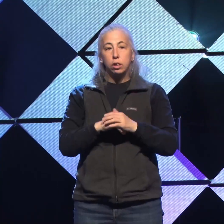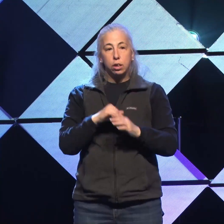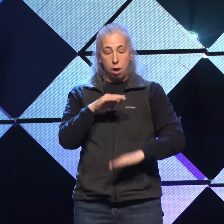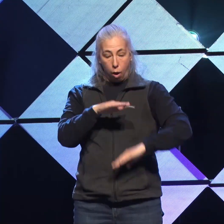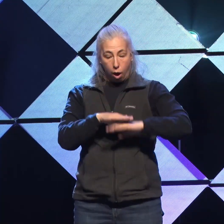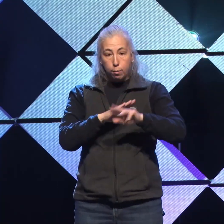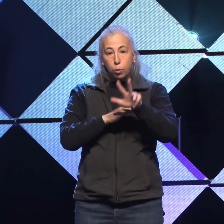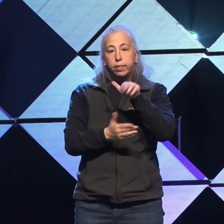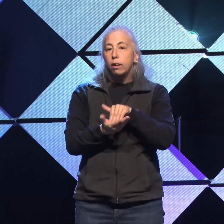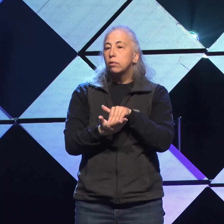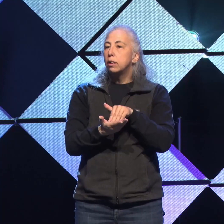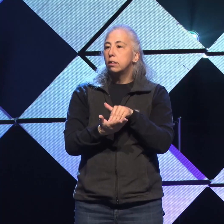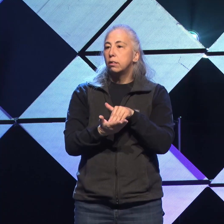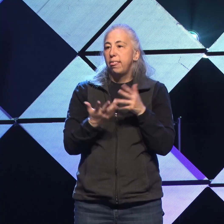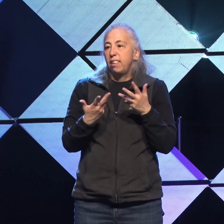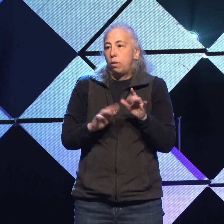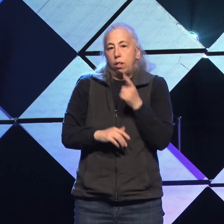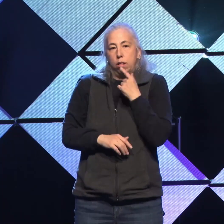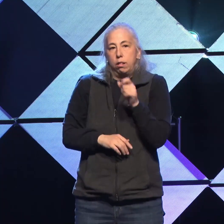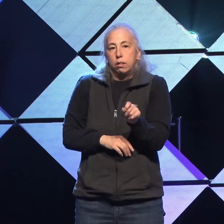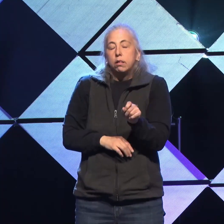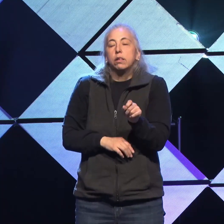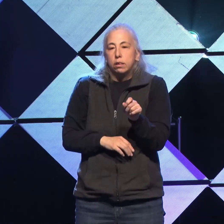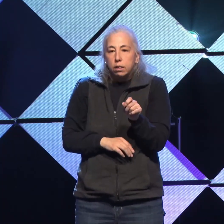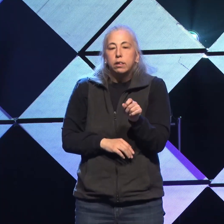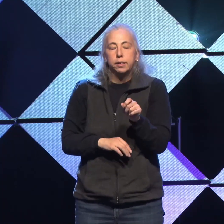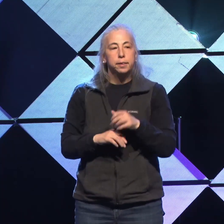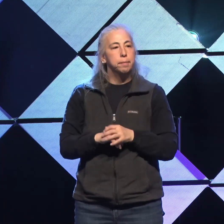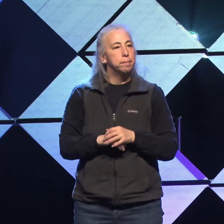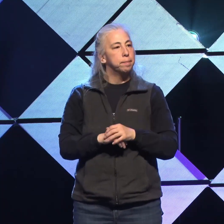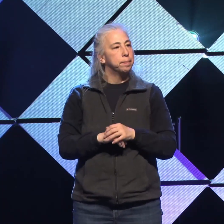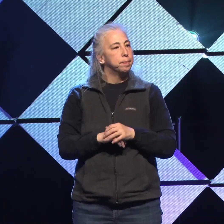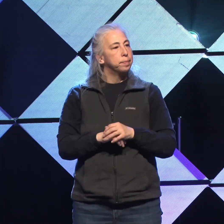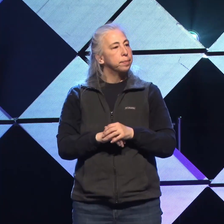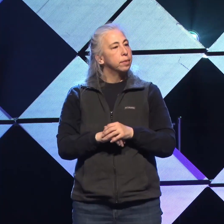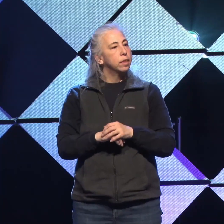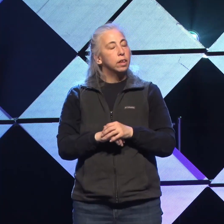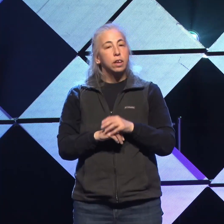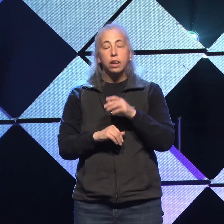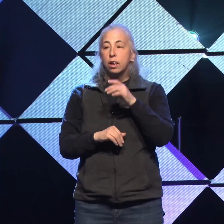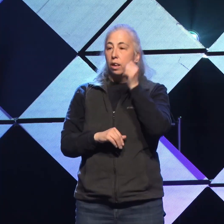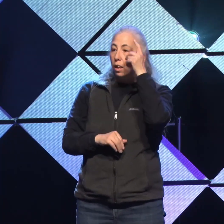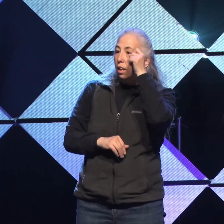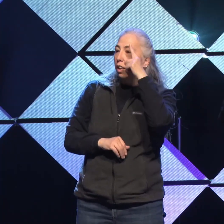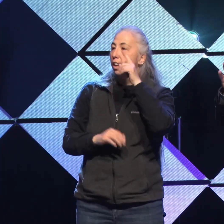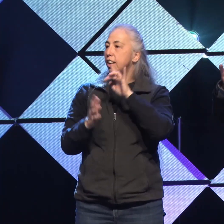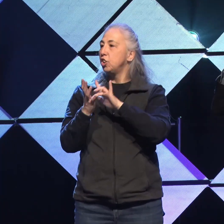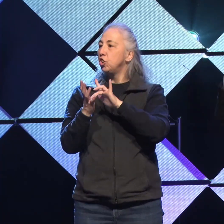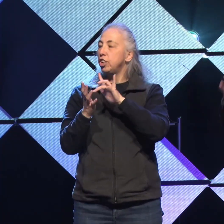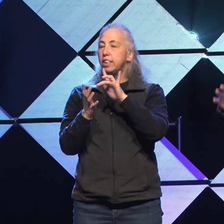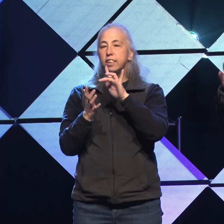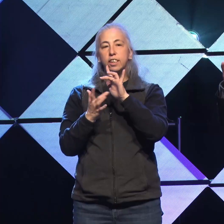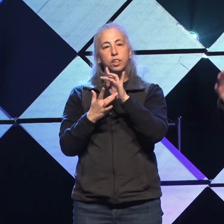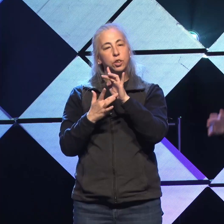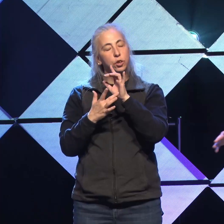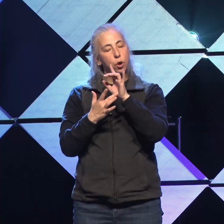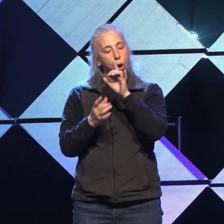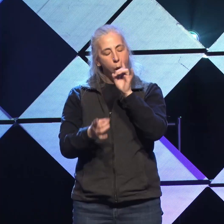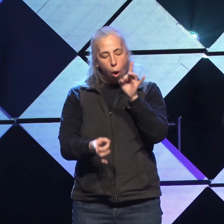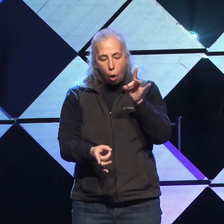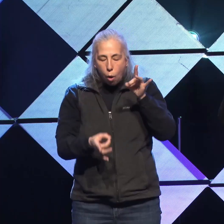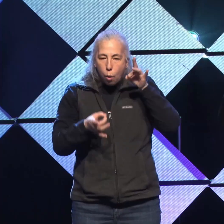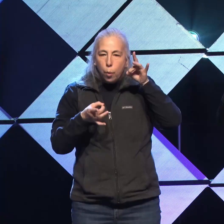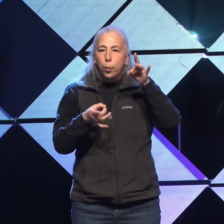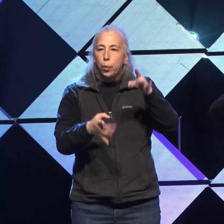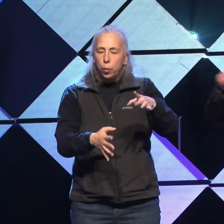time. But if there was one thing Jesus despised and came down on more than anything